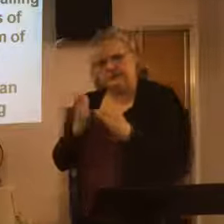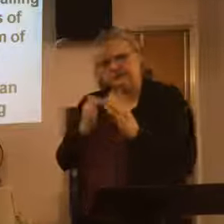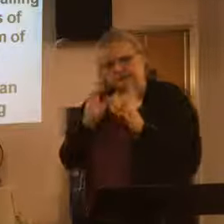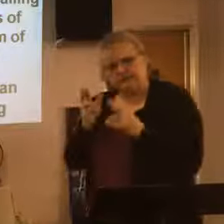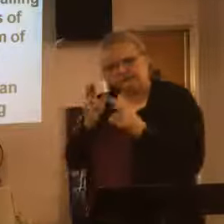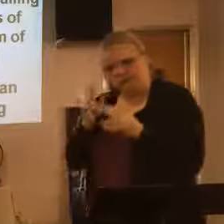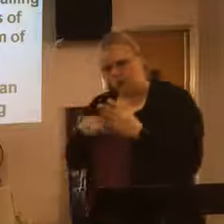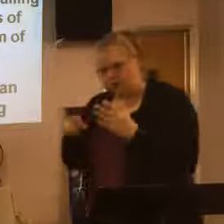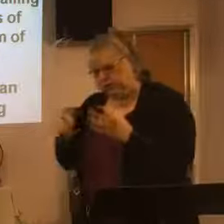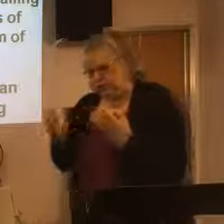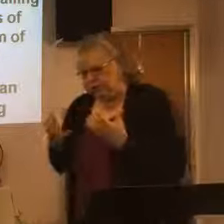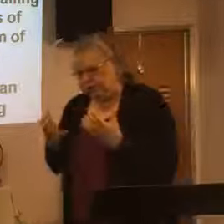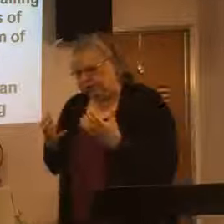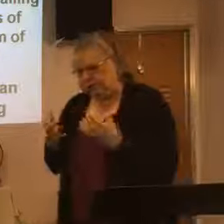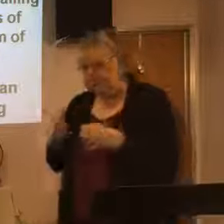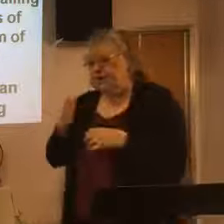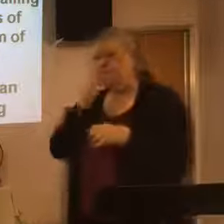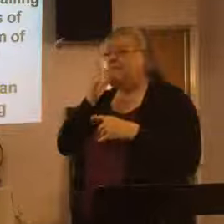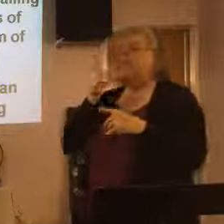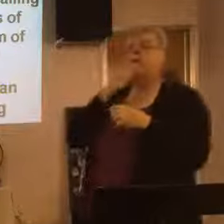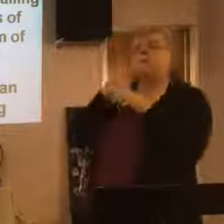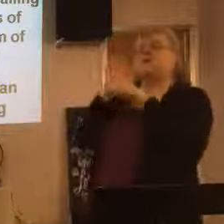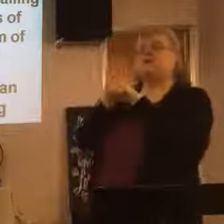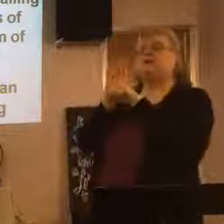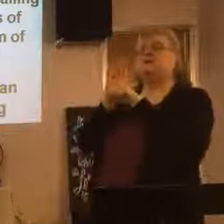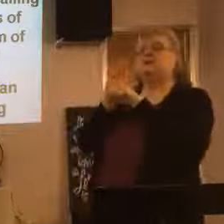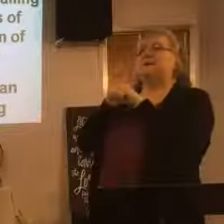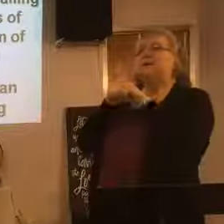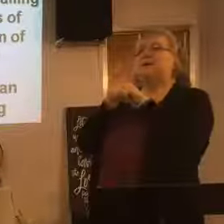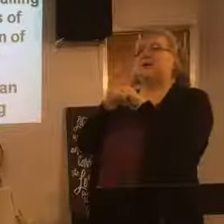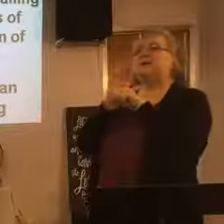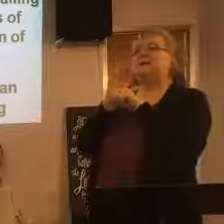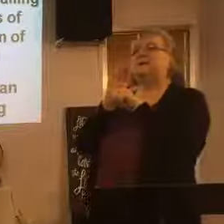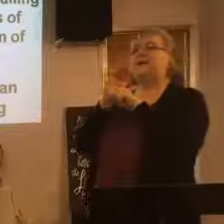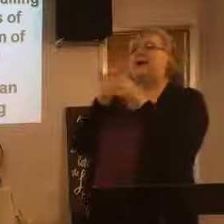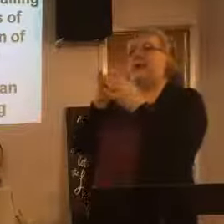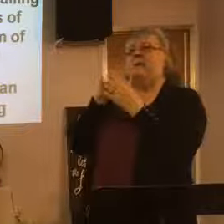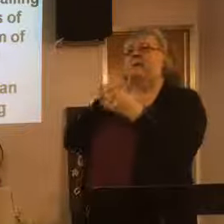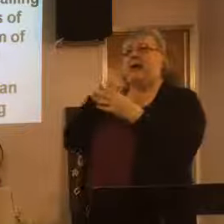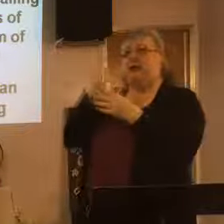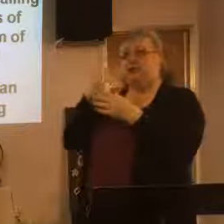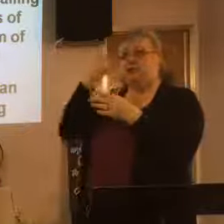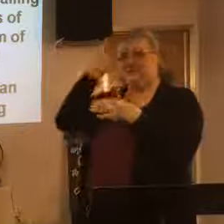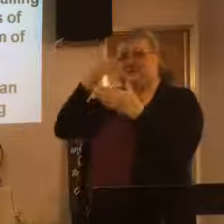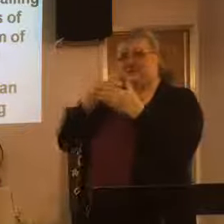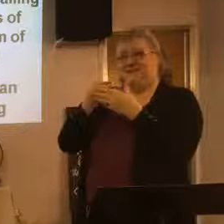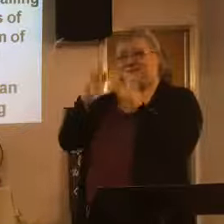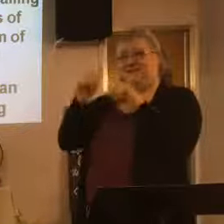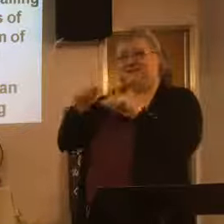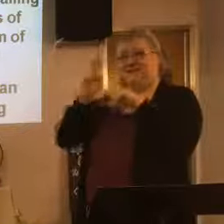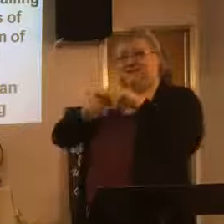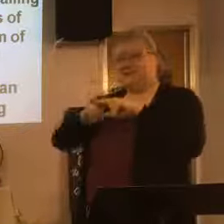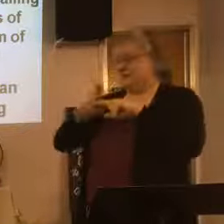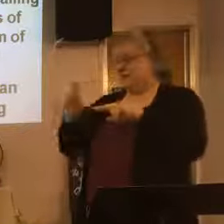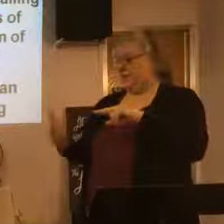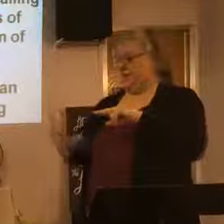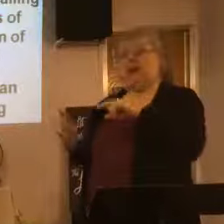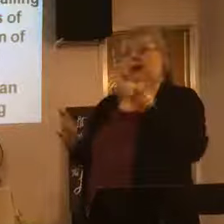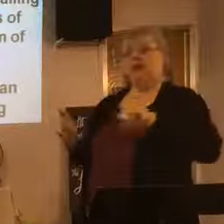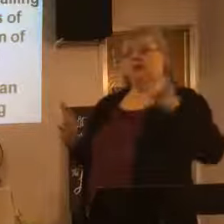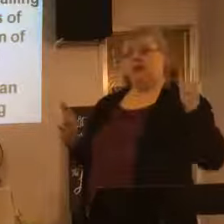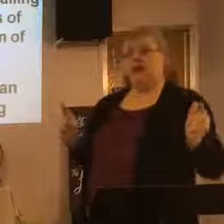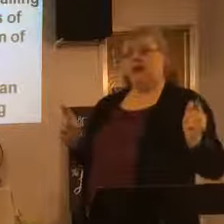responding. Then the mother said, "Promise," she said to him, "that these two sons of mine may sit on your right and the other